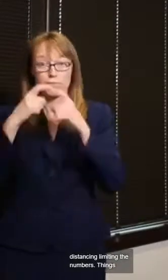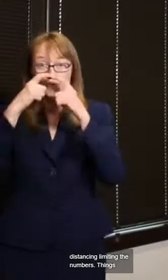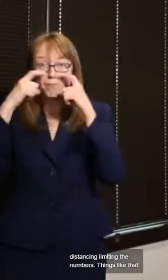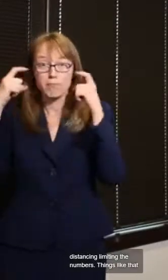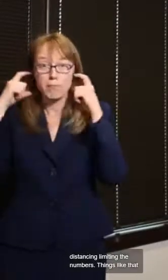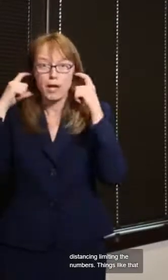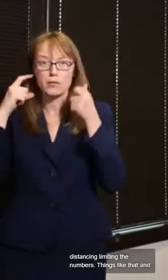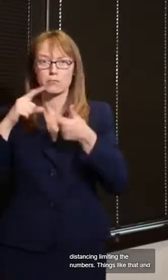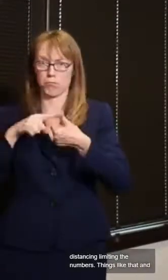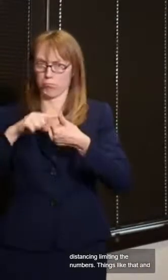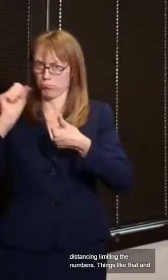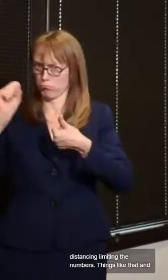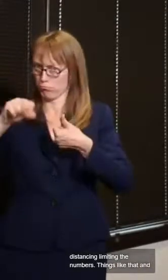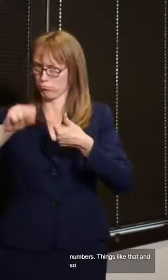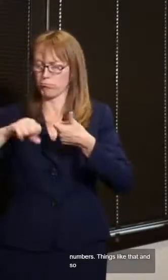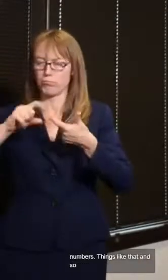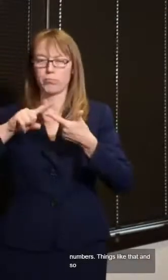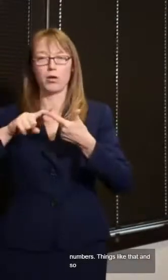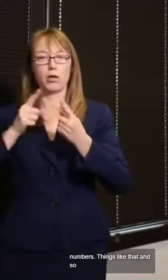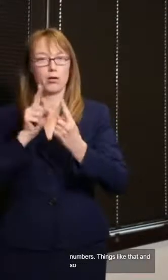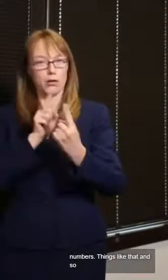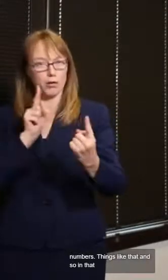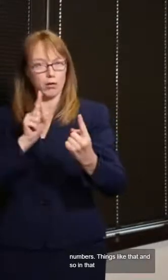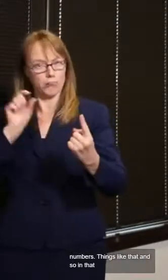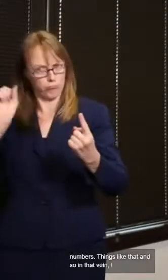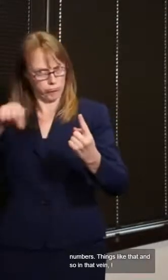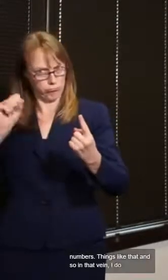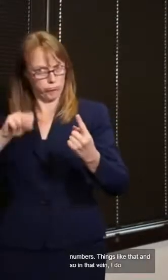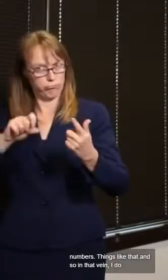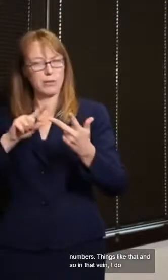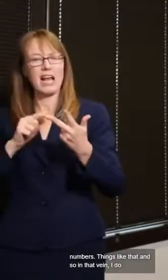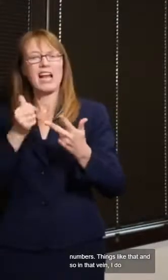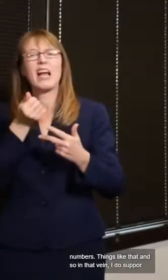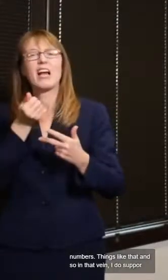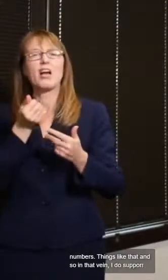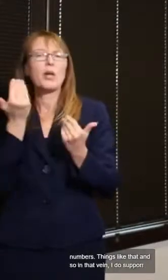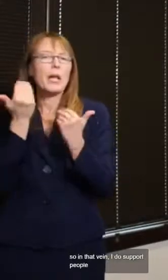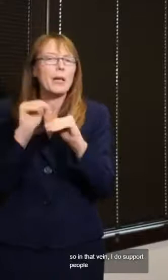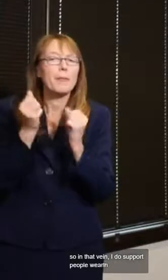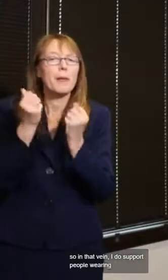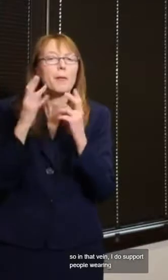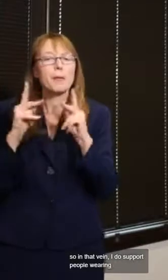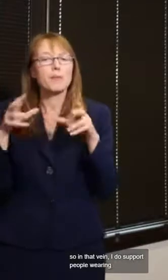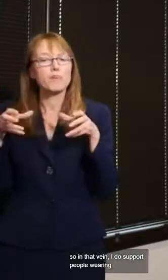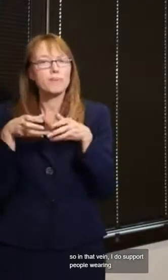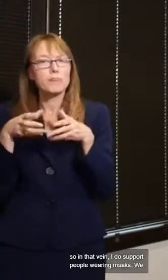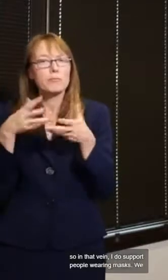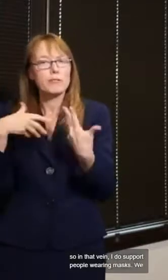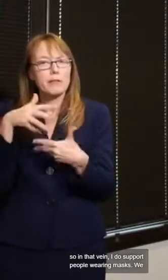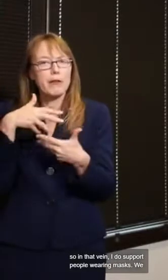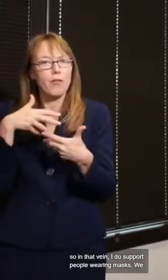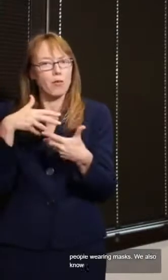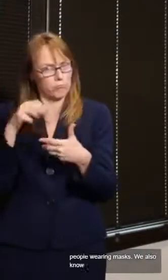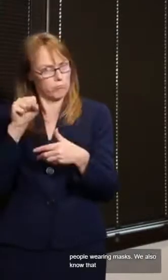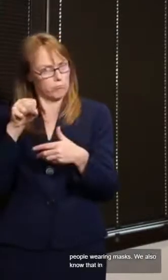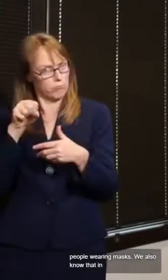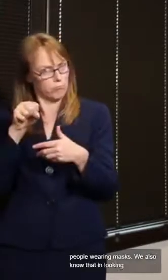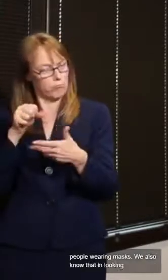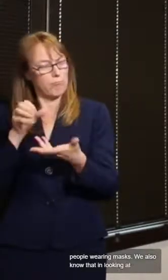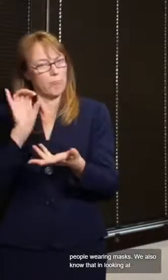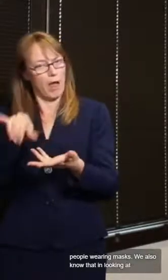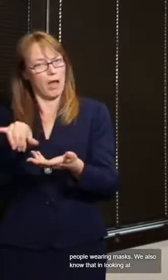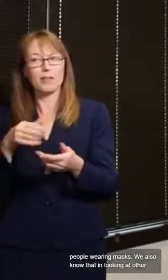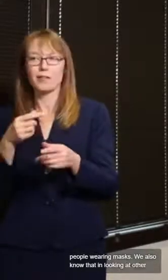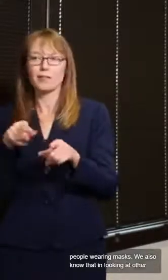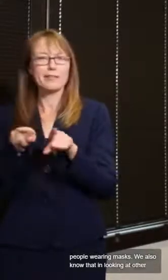that. And so in that vein, I do support people wearing masks. We also know that in looking at